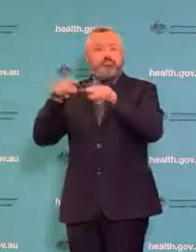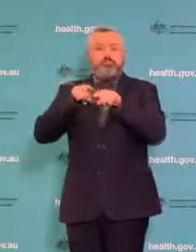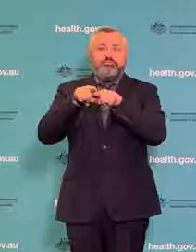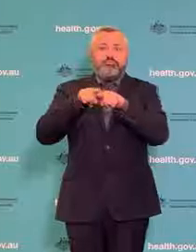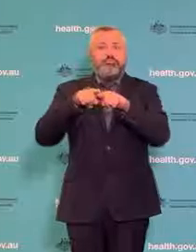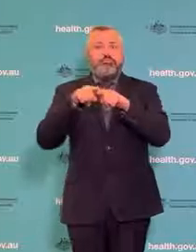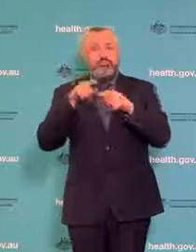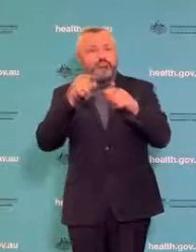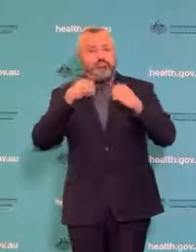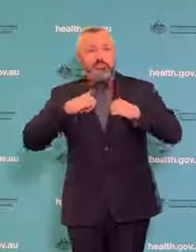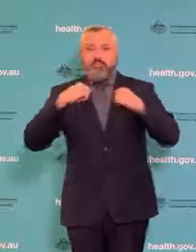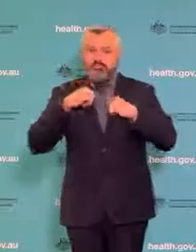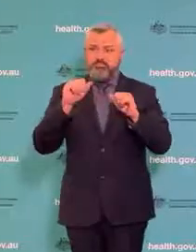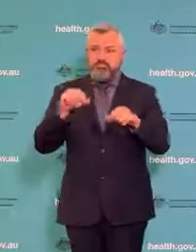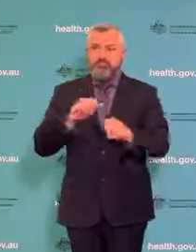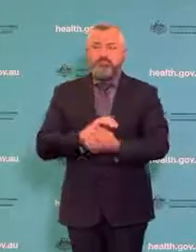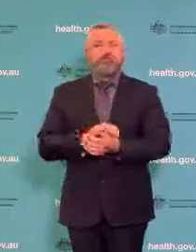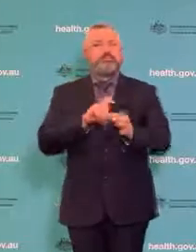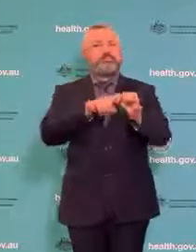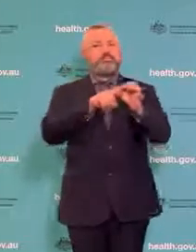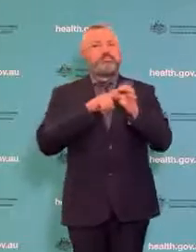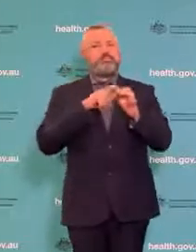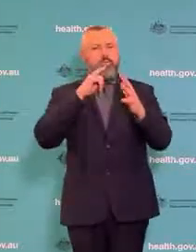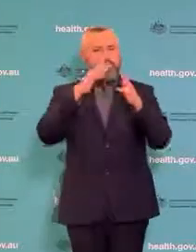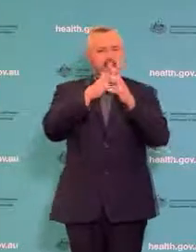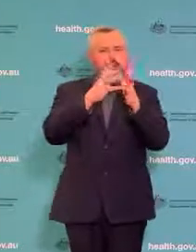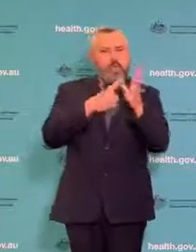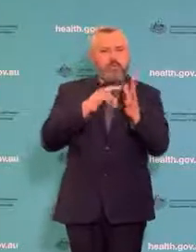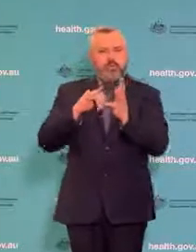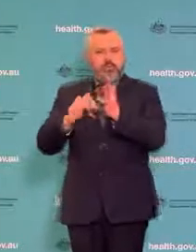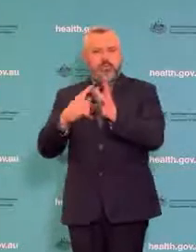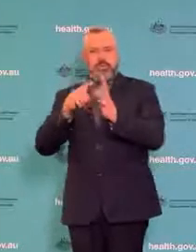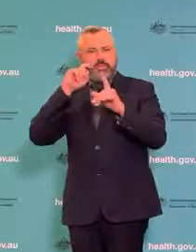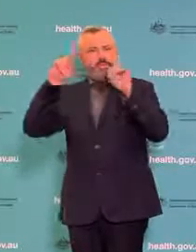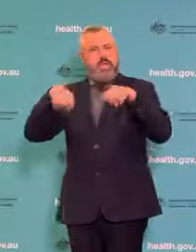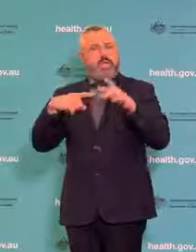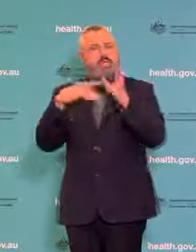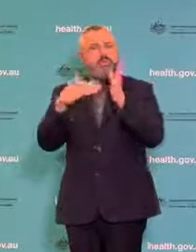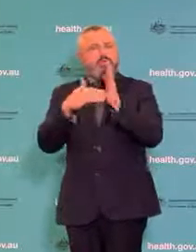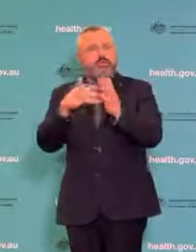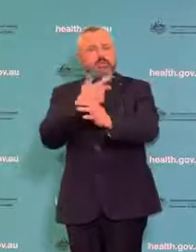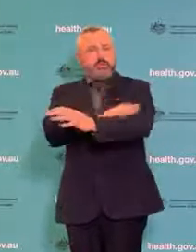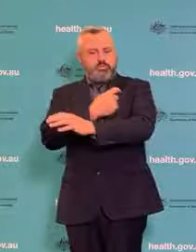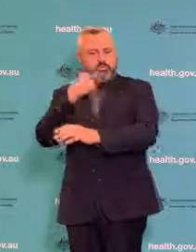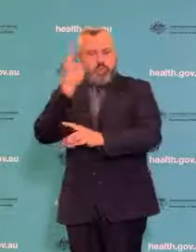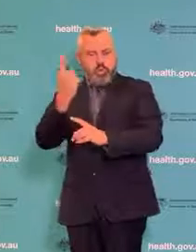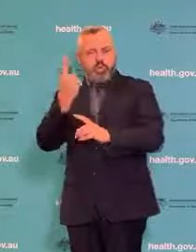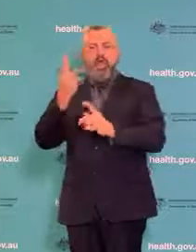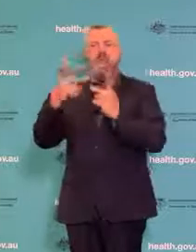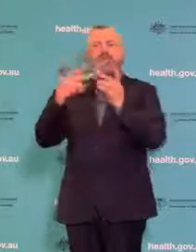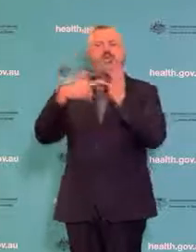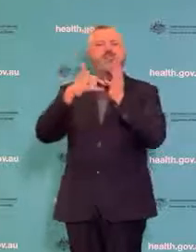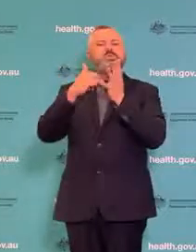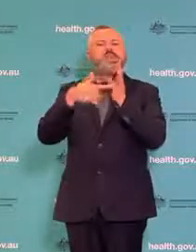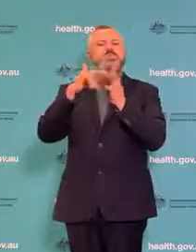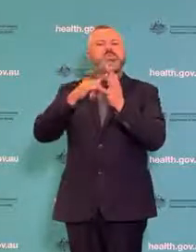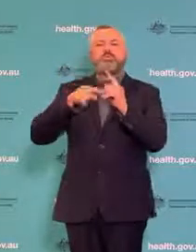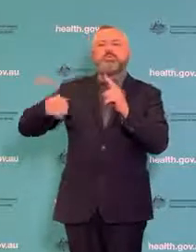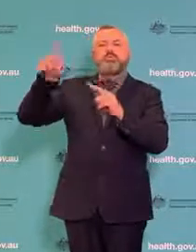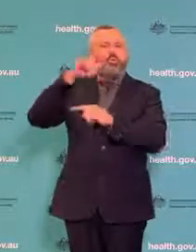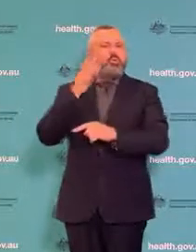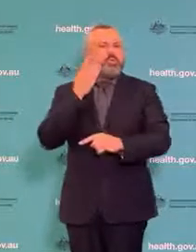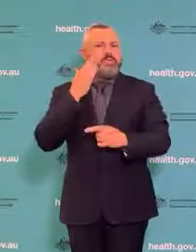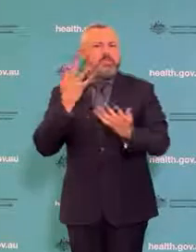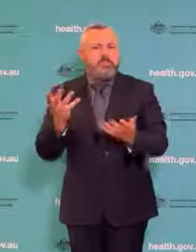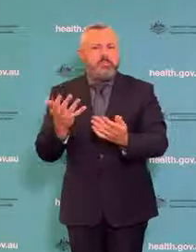Australia starting tomorrow? That's my understanding. Yeah, so when will the other states start? Do you know? As the logistics rolls out, the others will start.